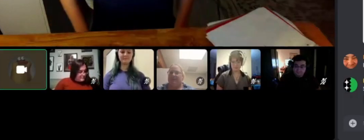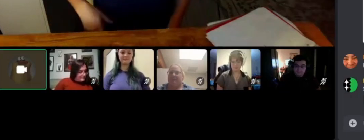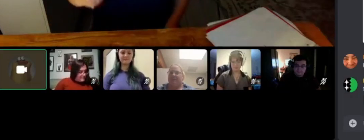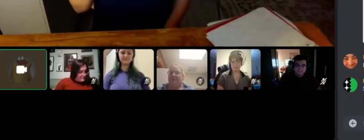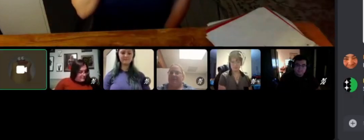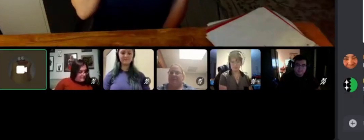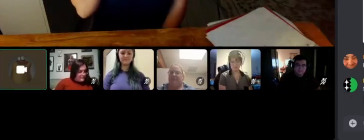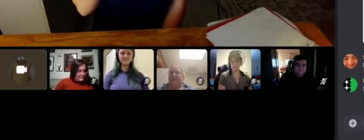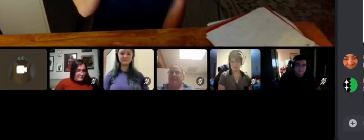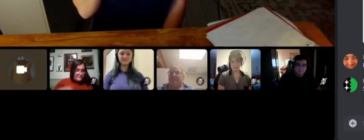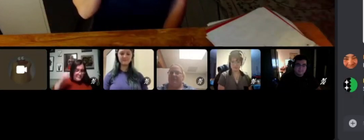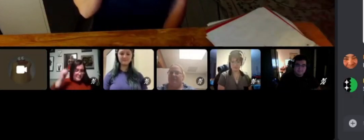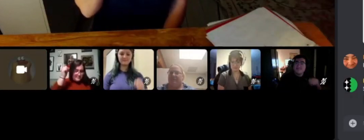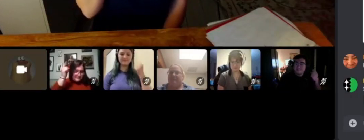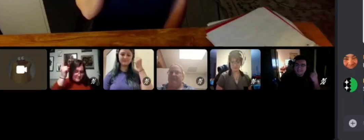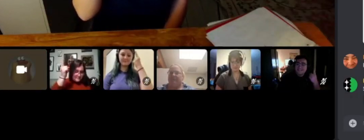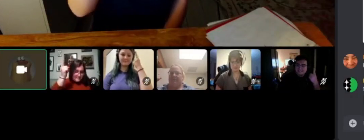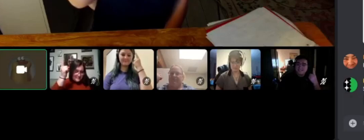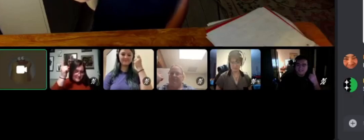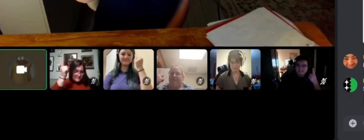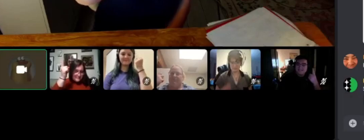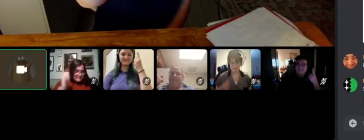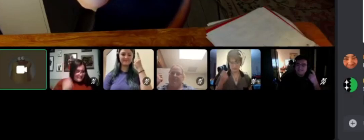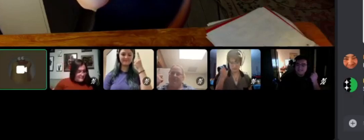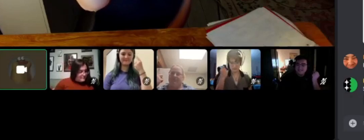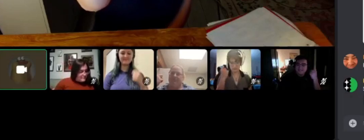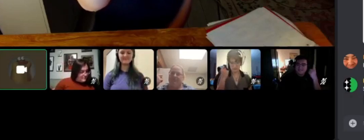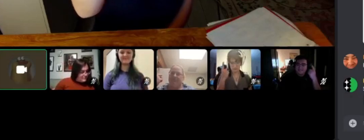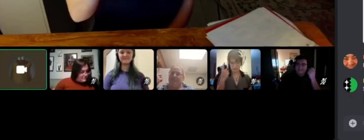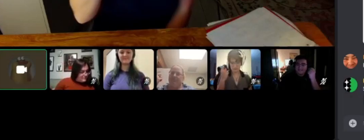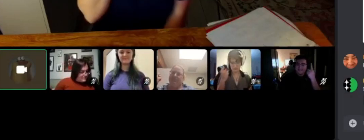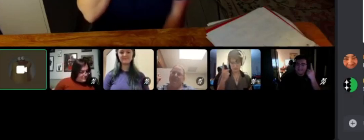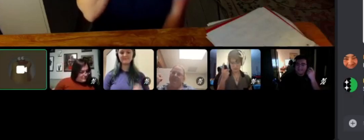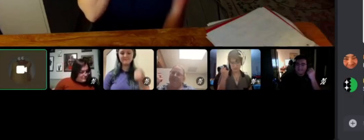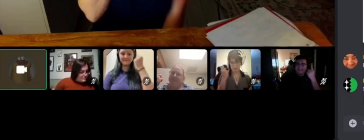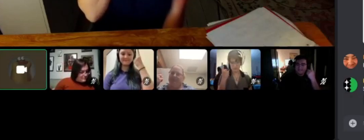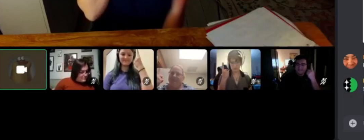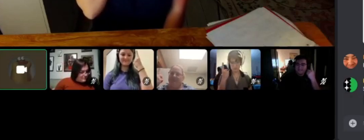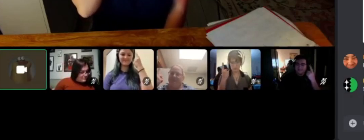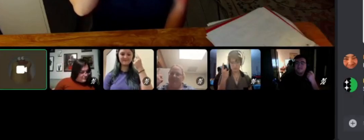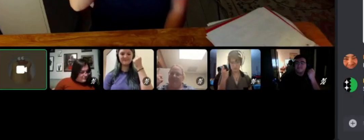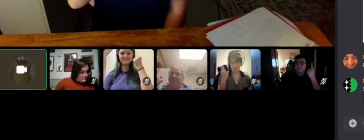Understand. So it's like you're flicking your pointer finger upwards by your head.